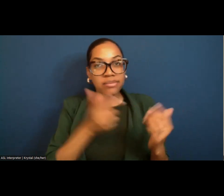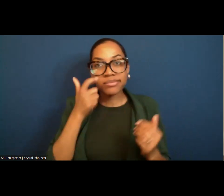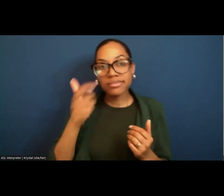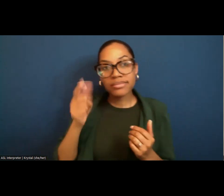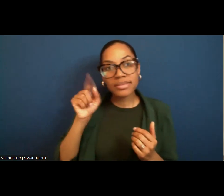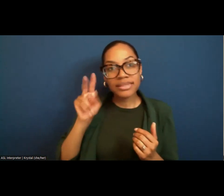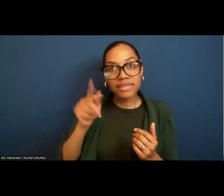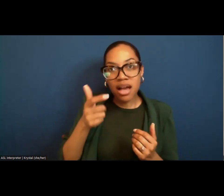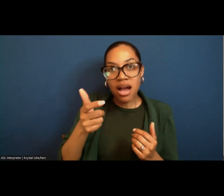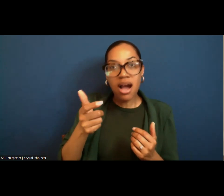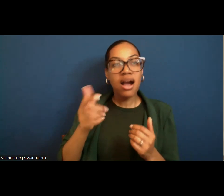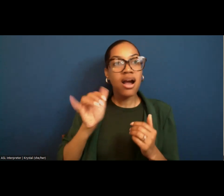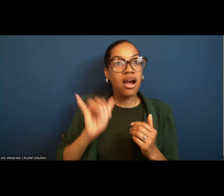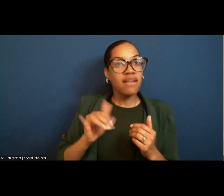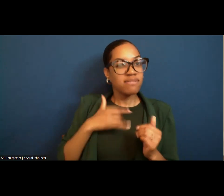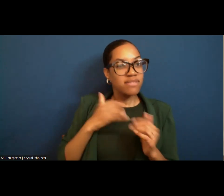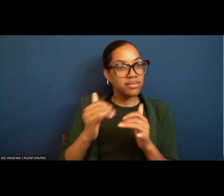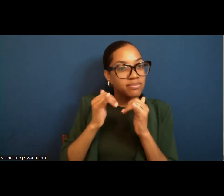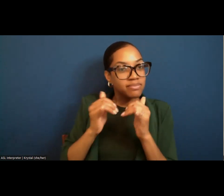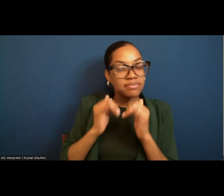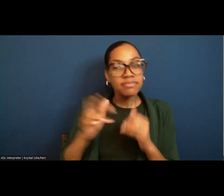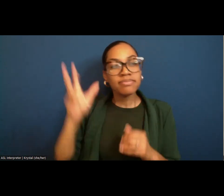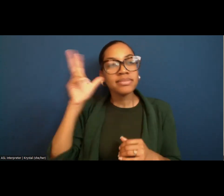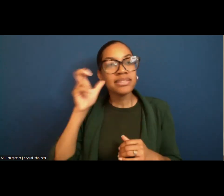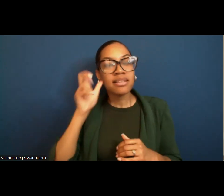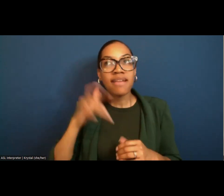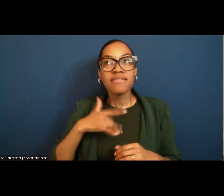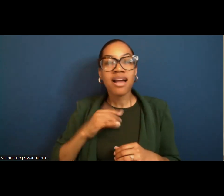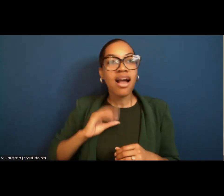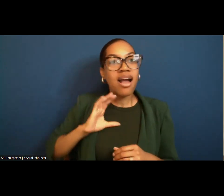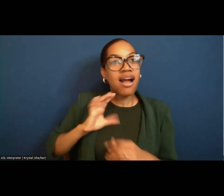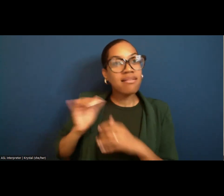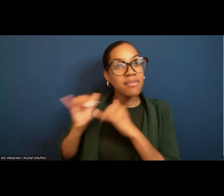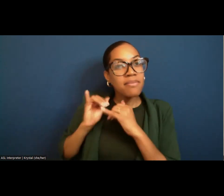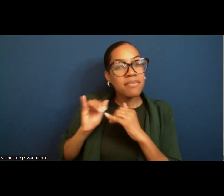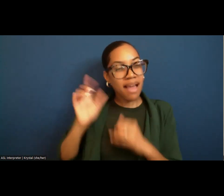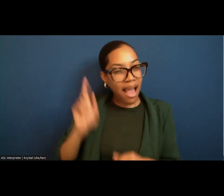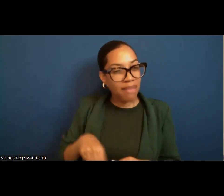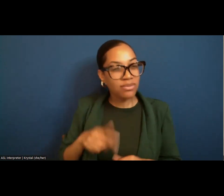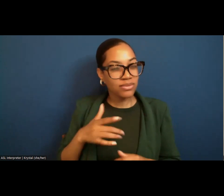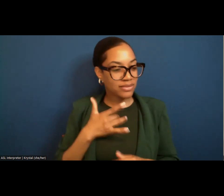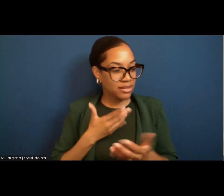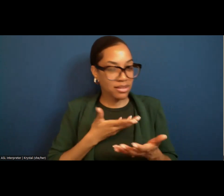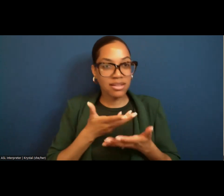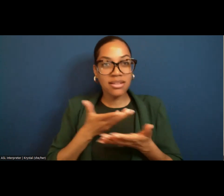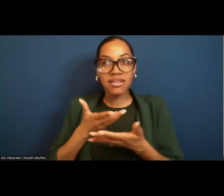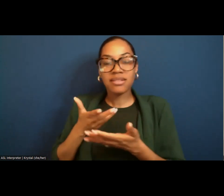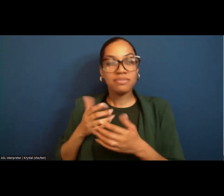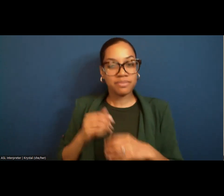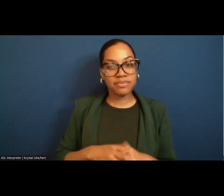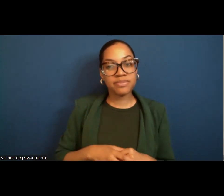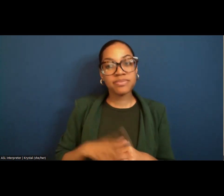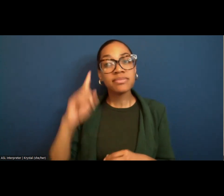aspirations that they hold for the future. I think it's about educators and caregivers consciously working to address and dismantle those stereotypes